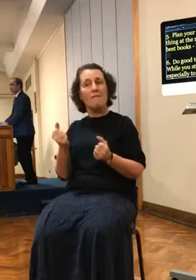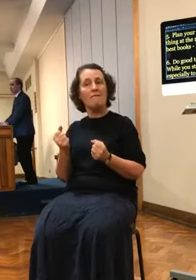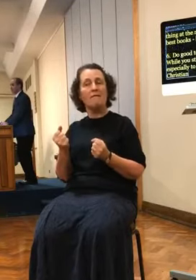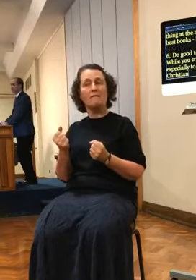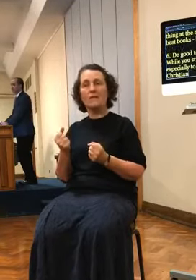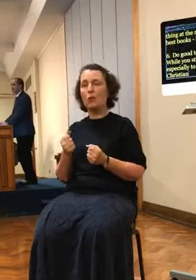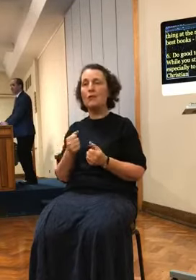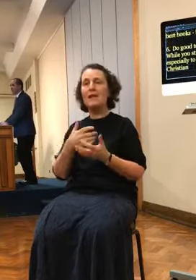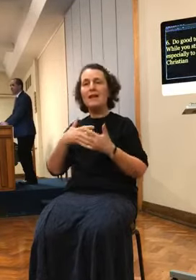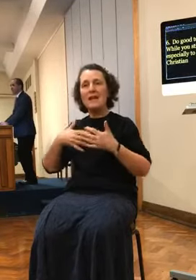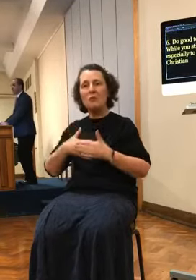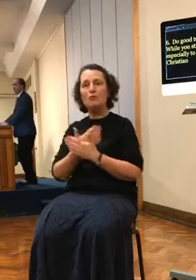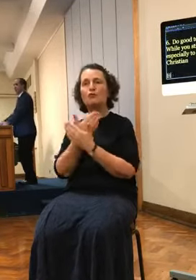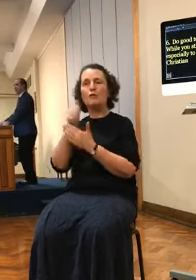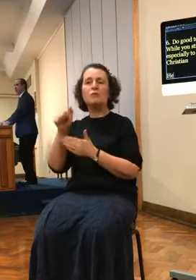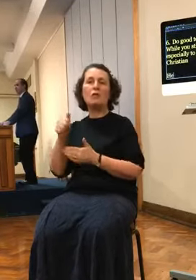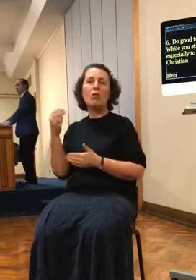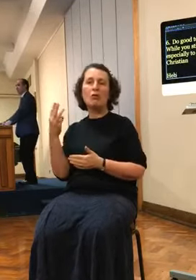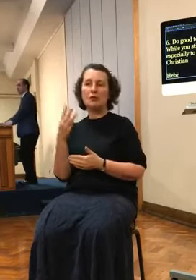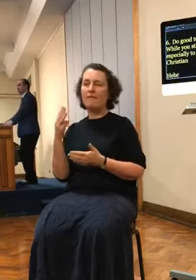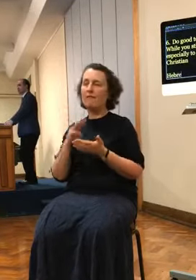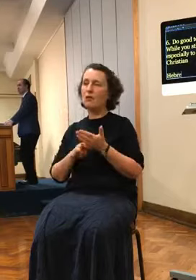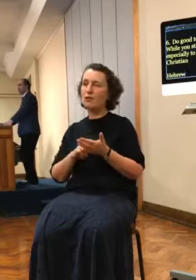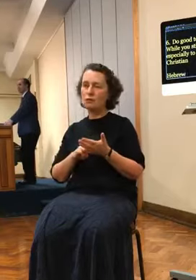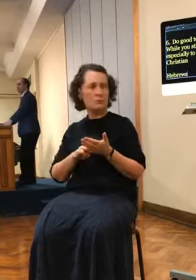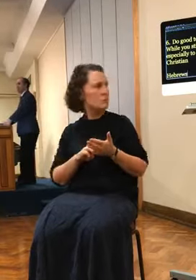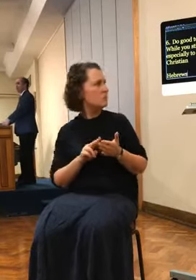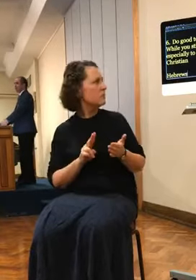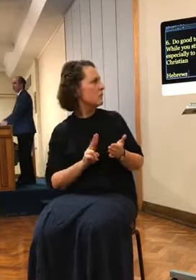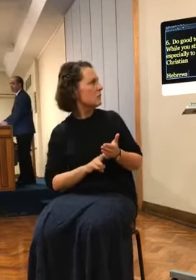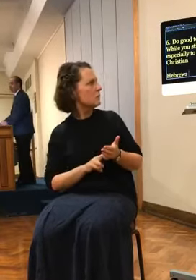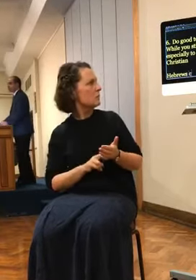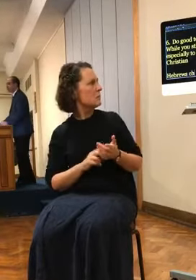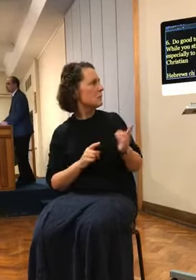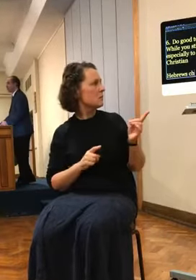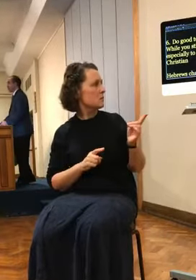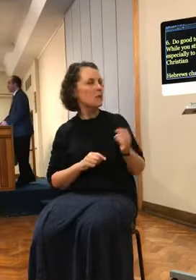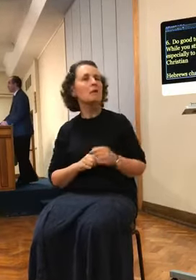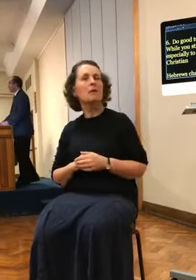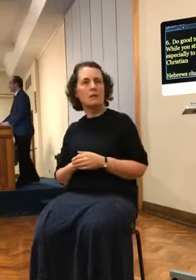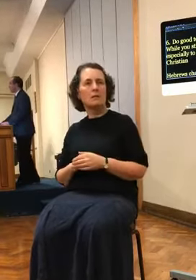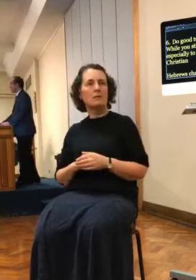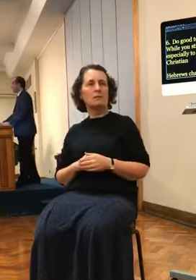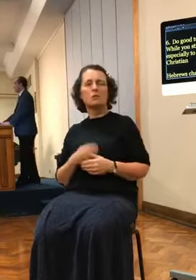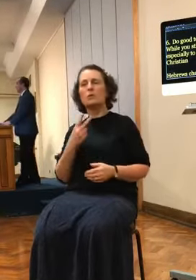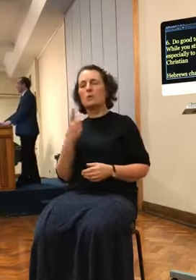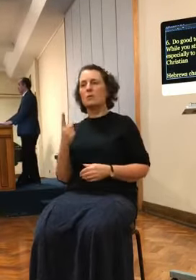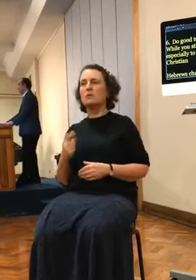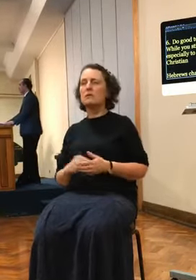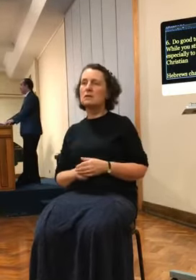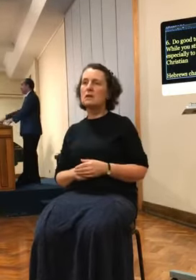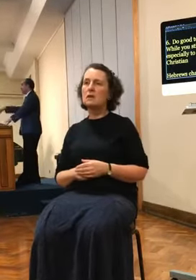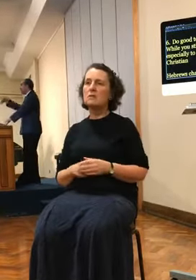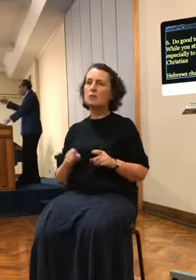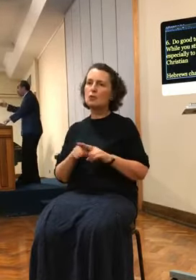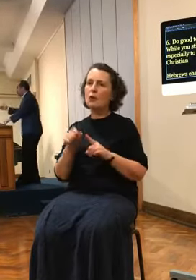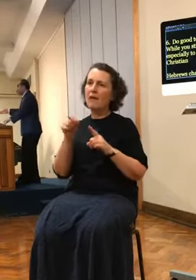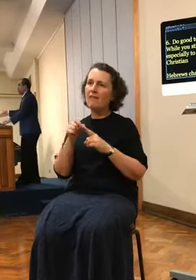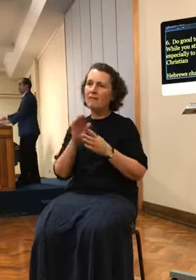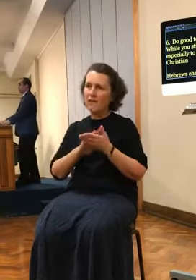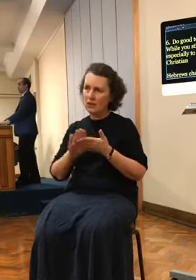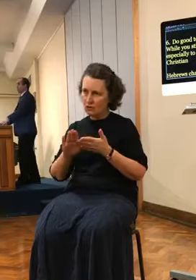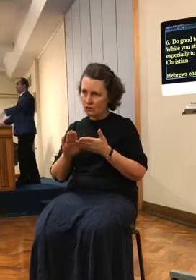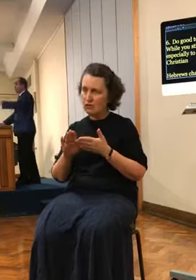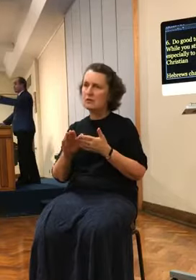verse 16, verse 21. A Christian does good works. Ephesians 2, verse 10. We are saved to do